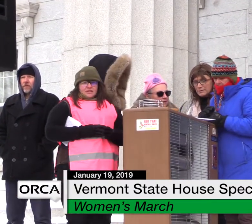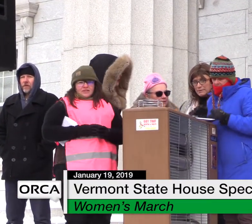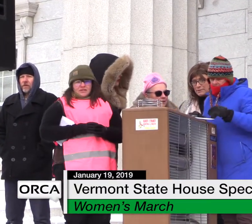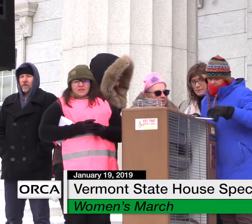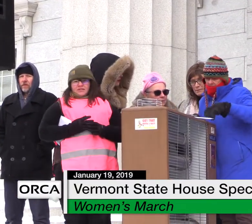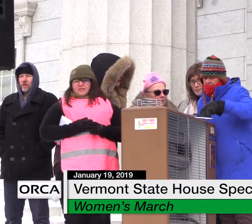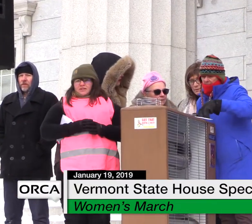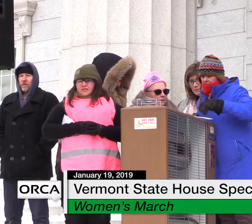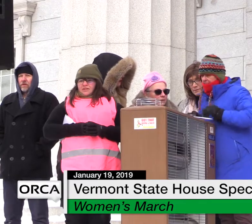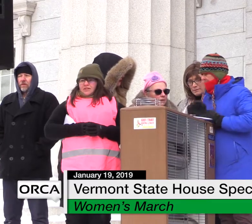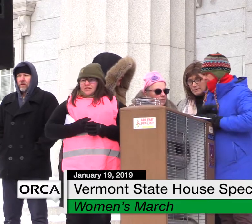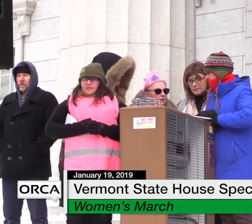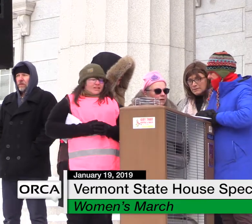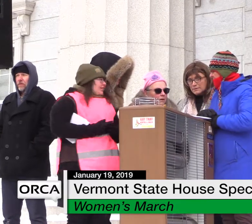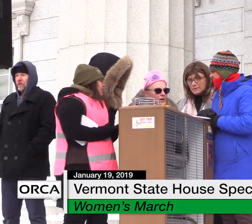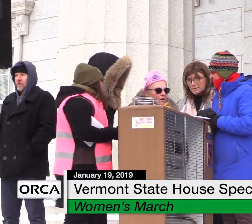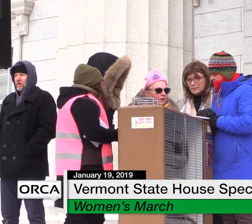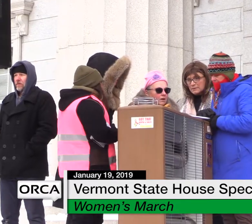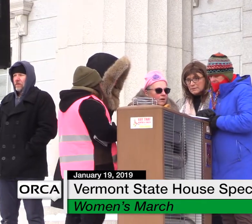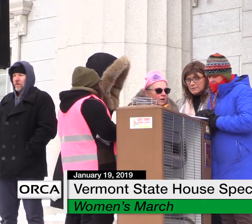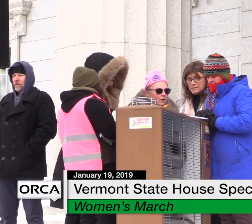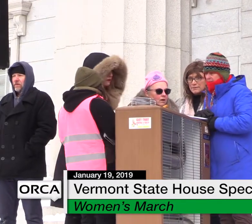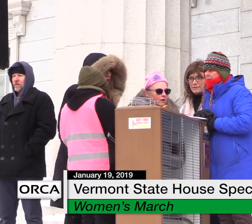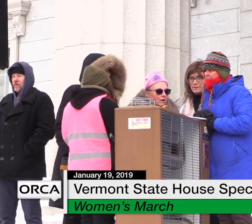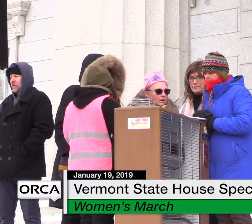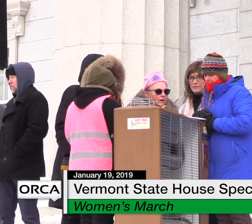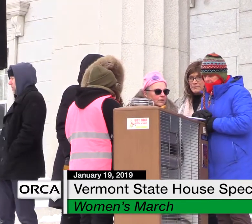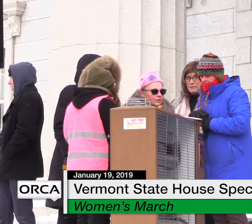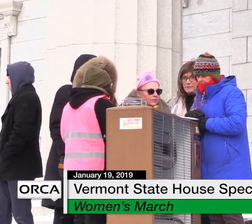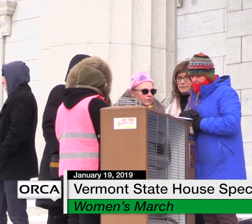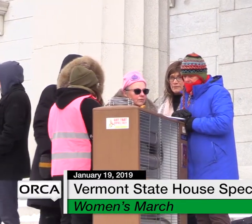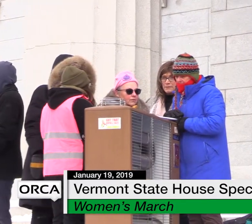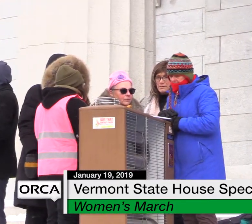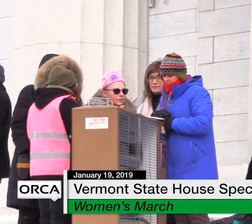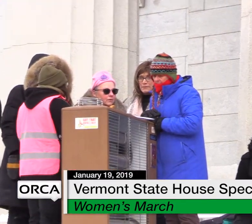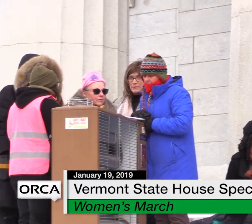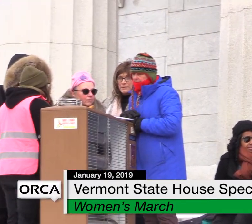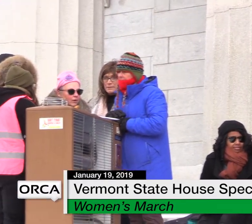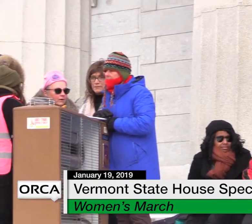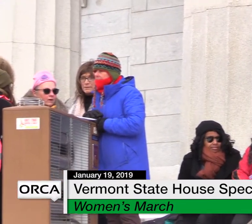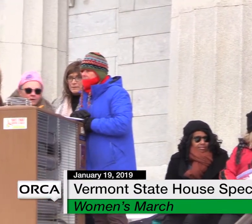her daughters. We are all connected to what happens to Earth.